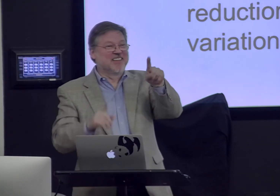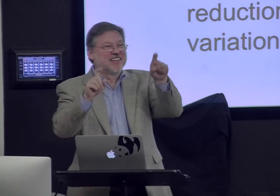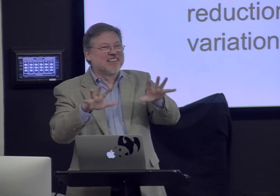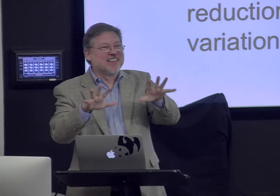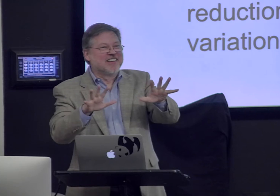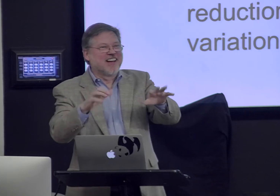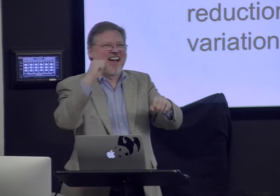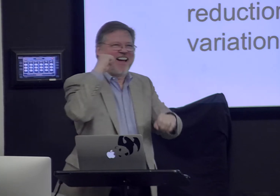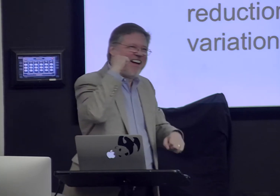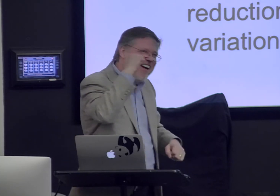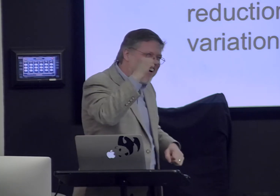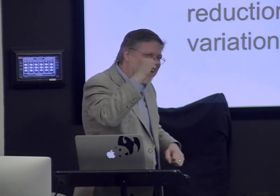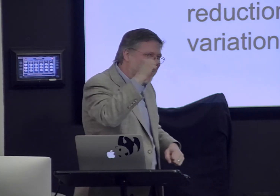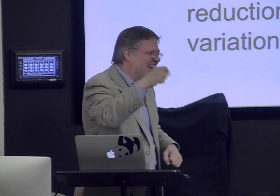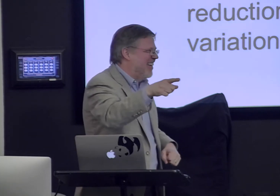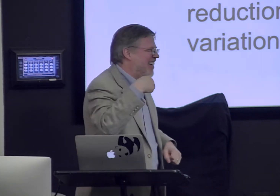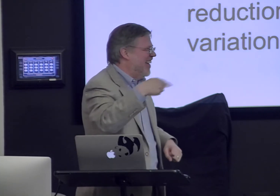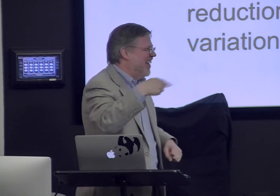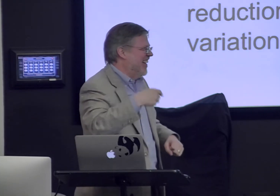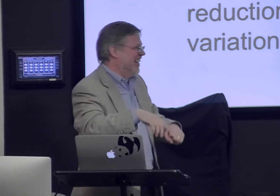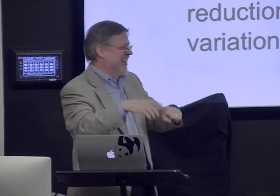anyone? All right, good. Just you and me.